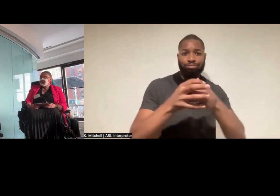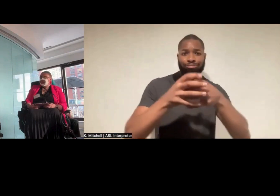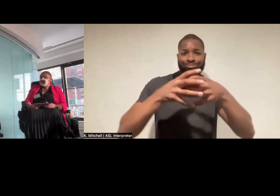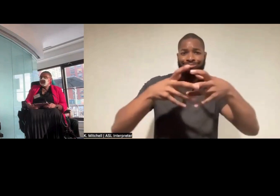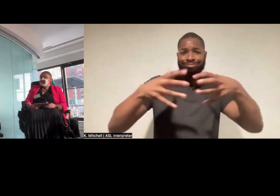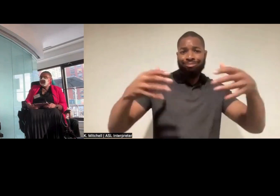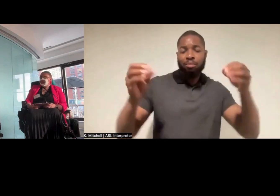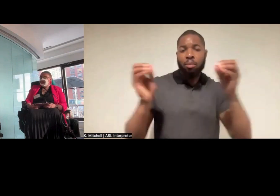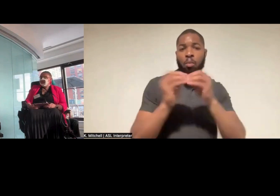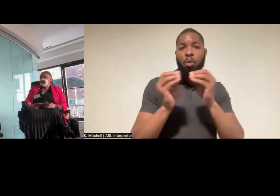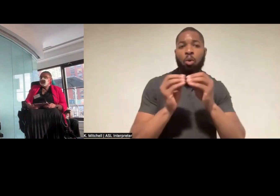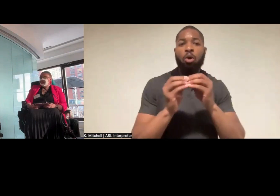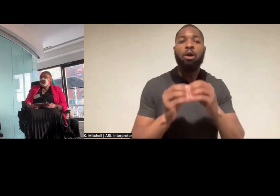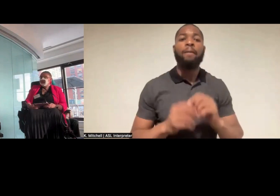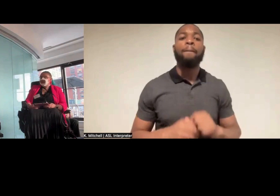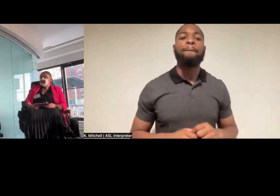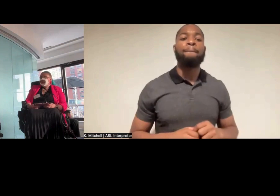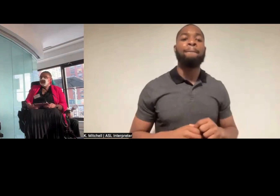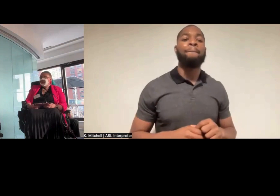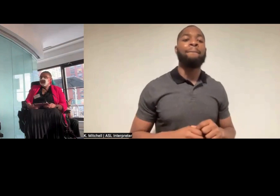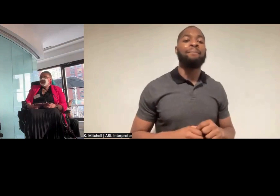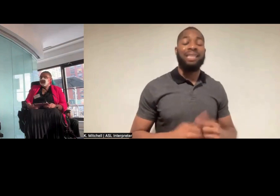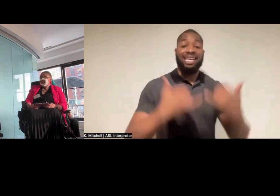the return to work as well.